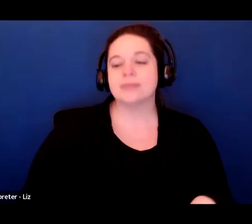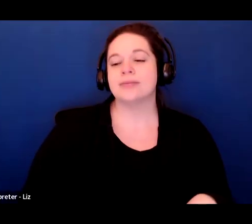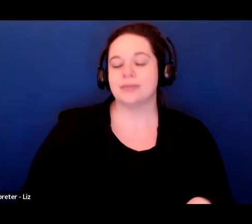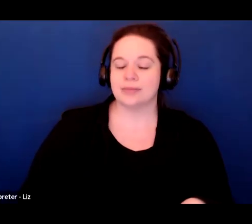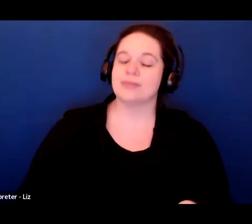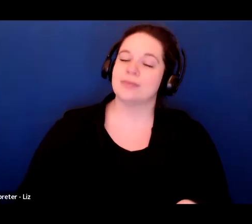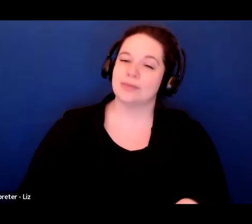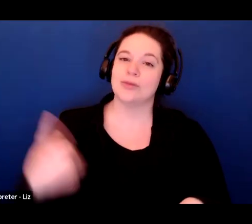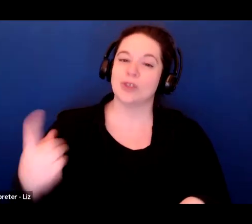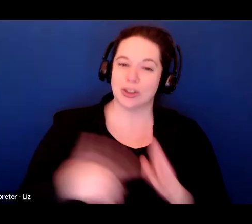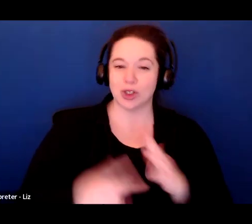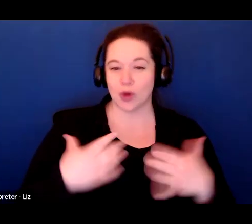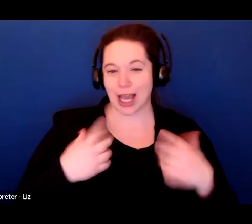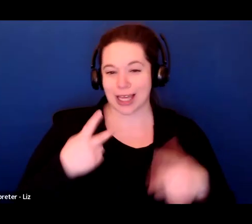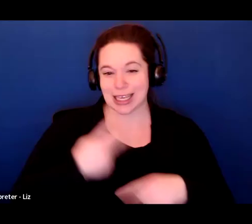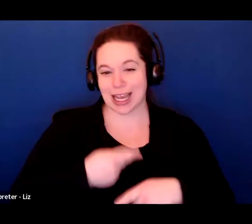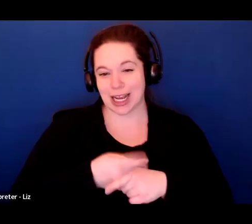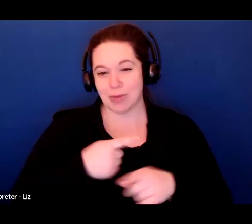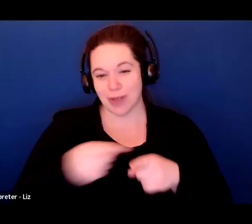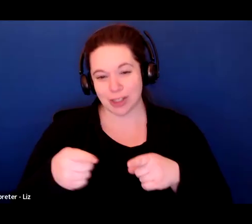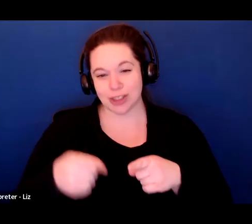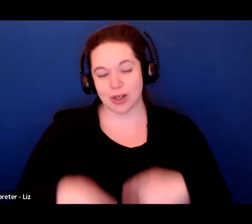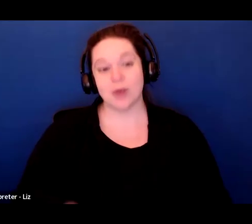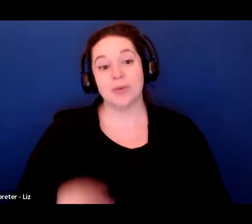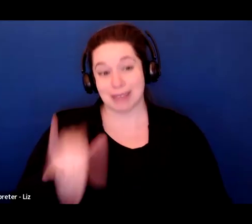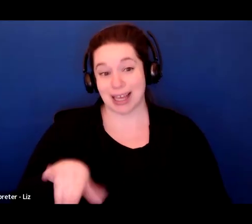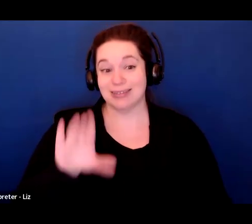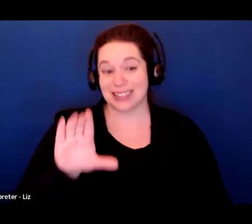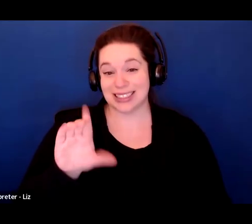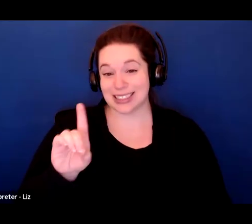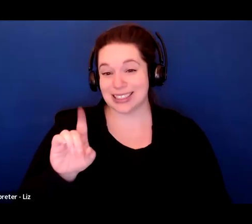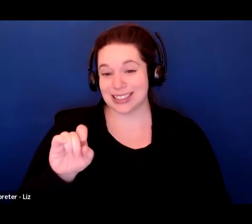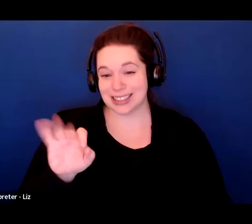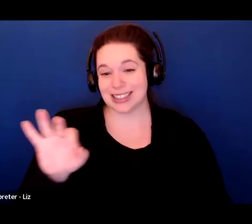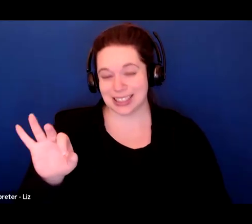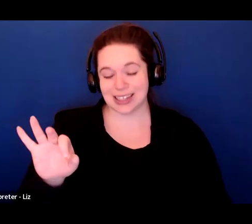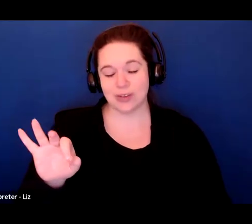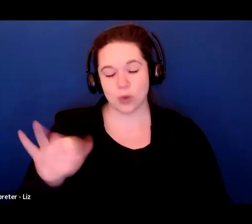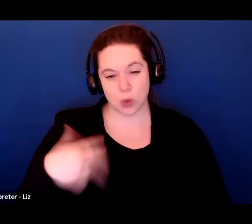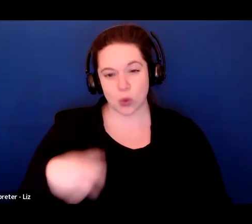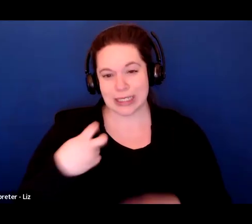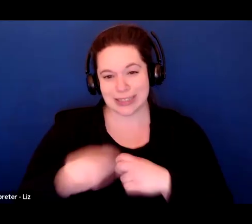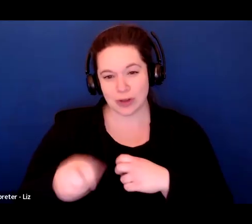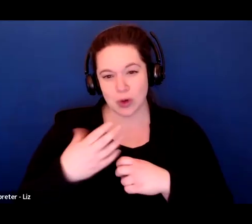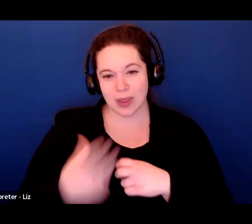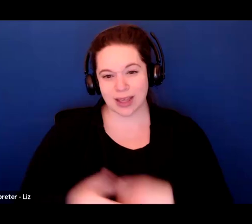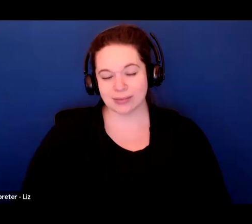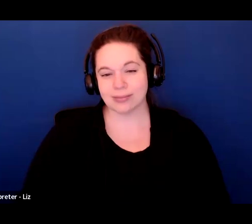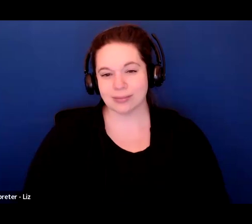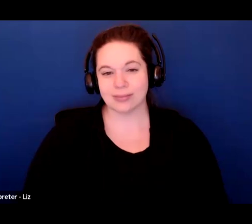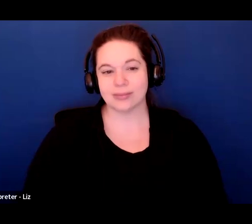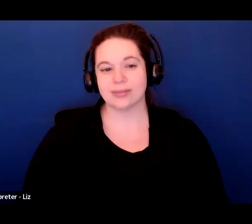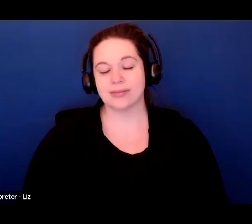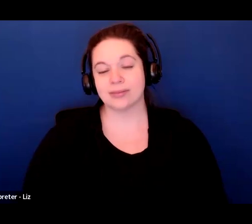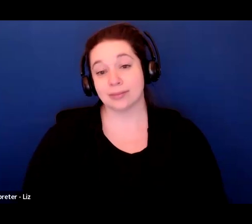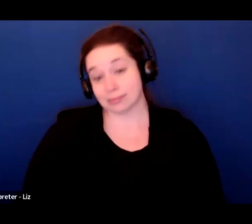treatment is. So that C. diff is a very, very difficult thing. Again, this is kind of a